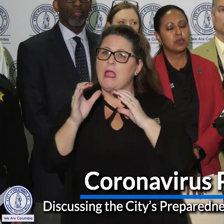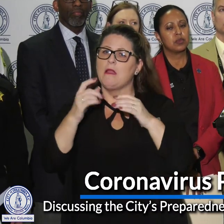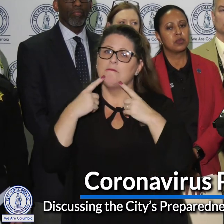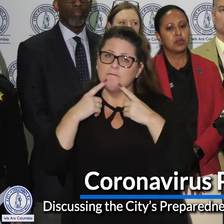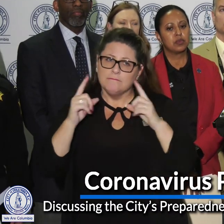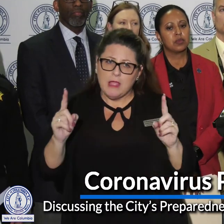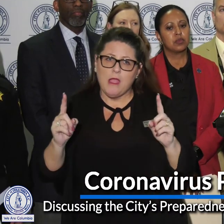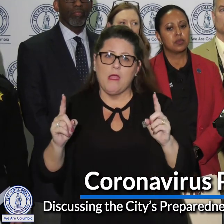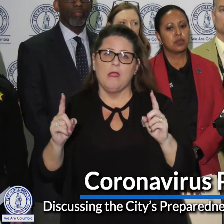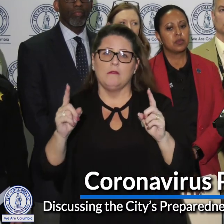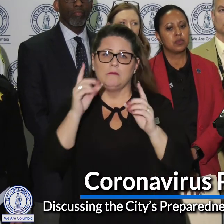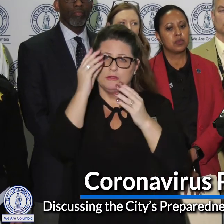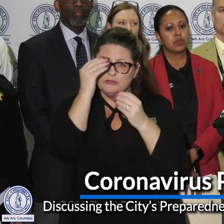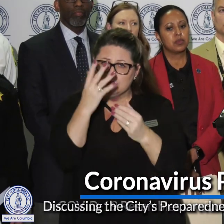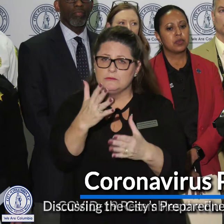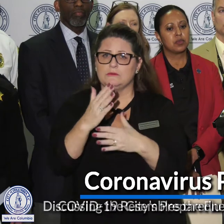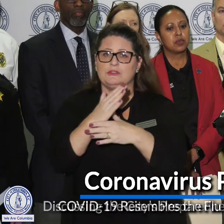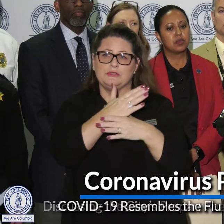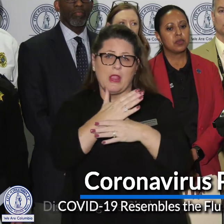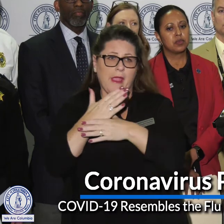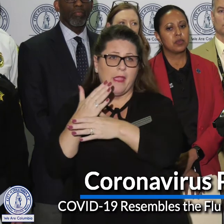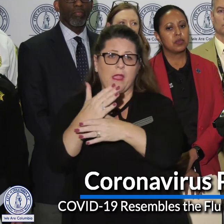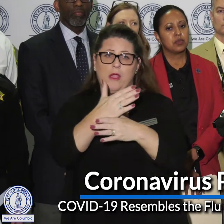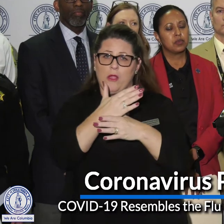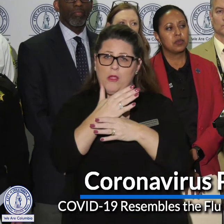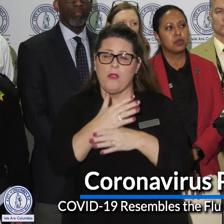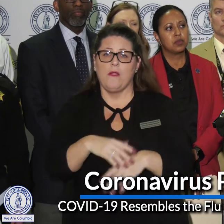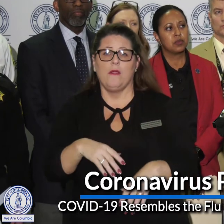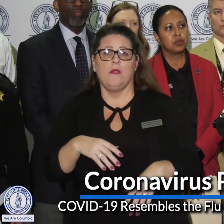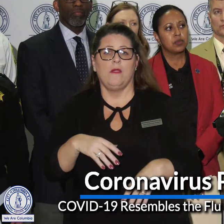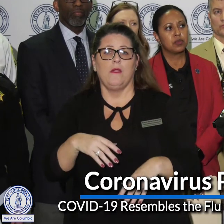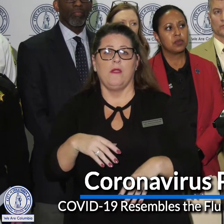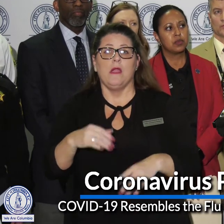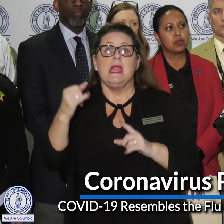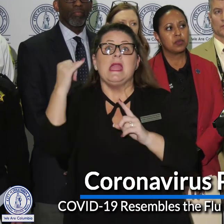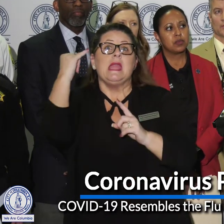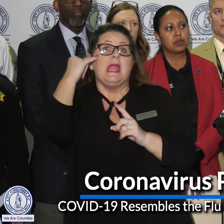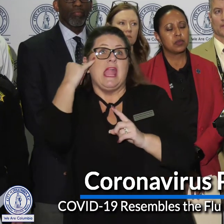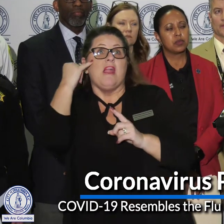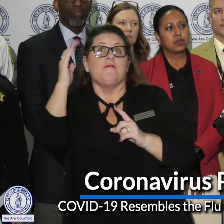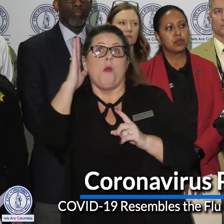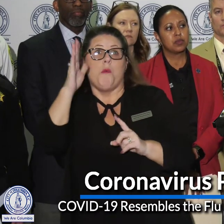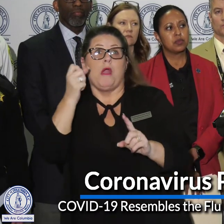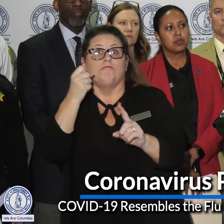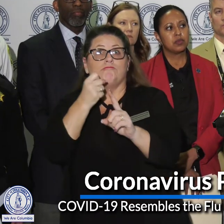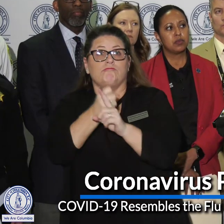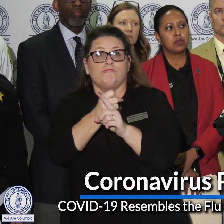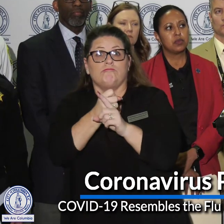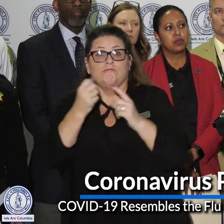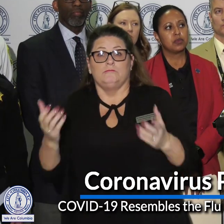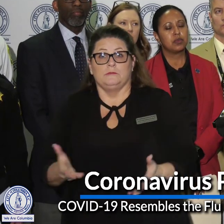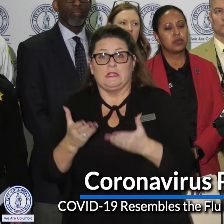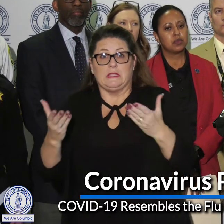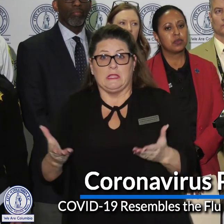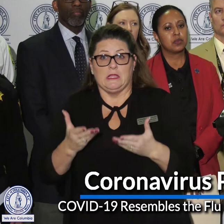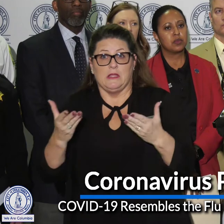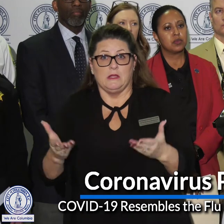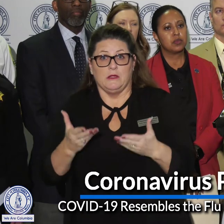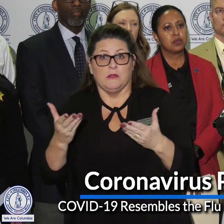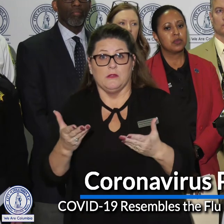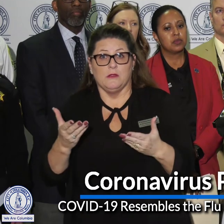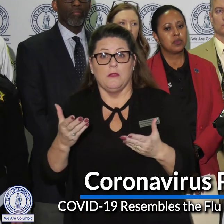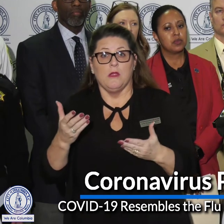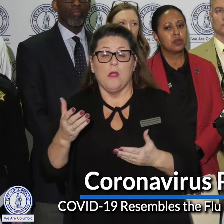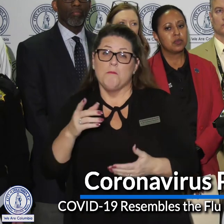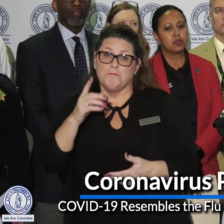obviously, the question is not if the coronavirus will be here in the Midlands. It will be here. The question is when